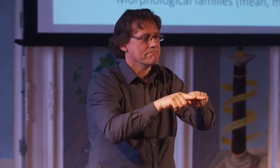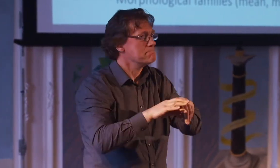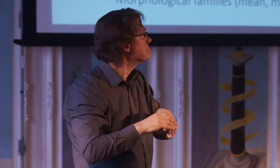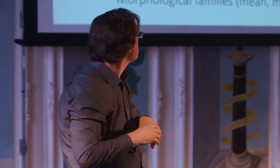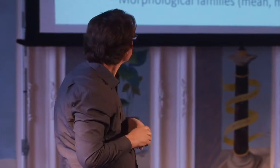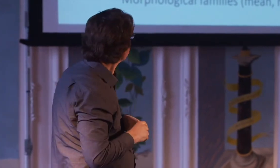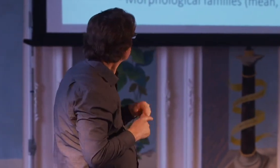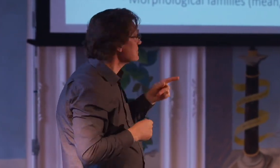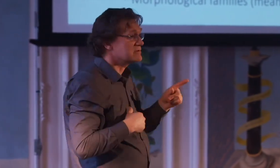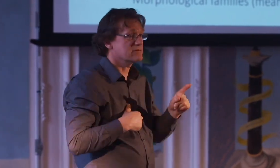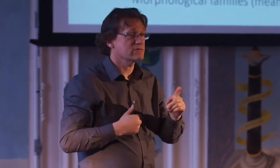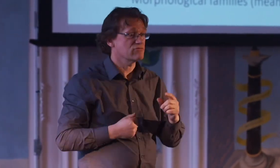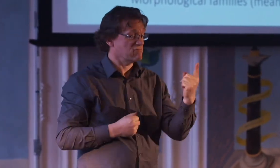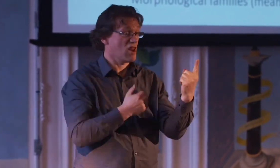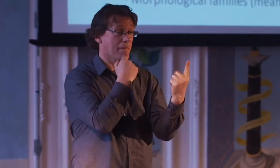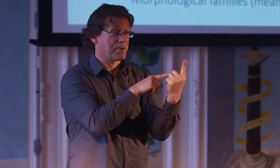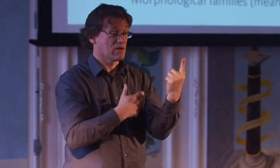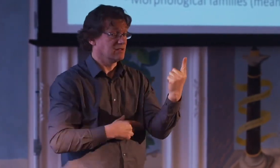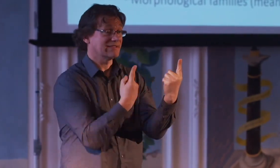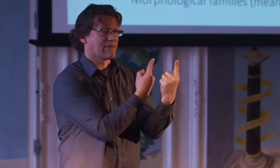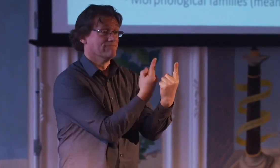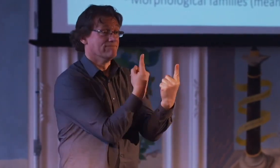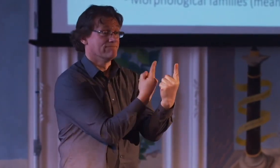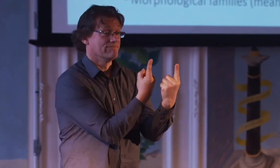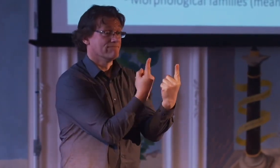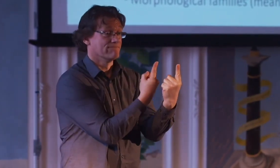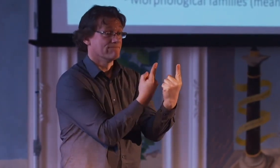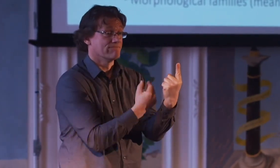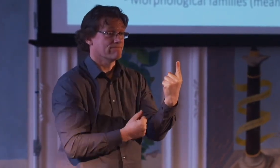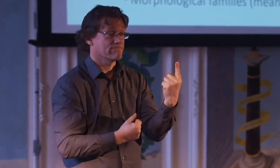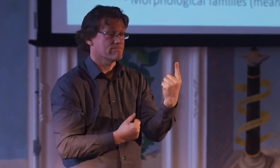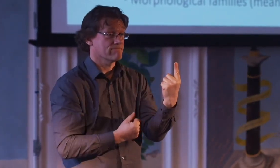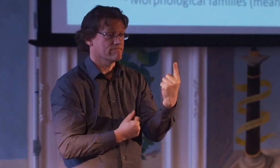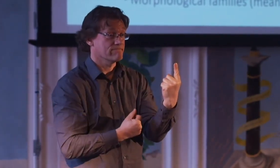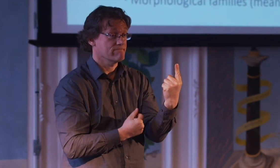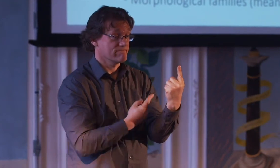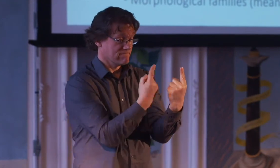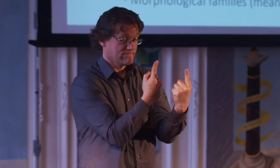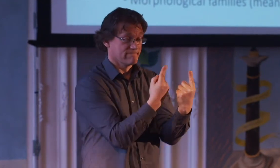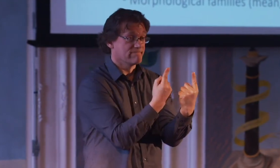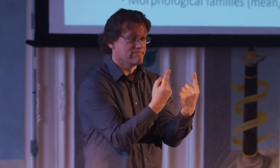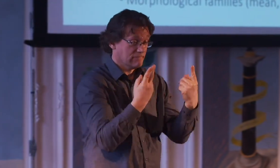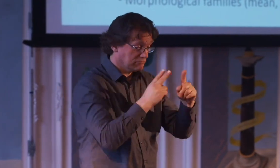We use sign simultaneity. Number itself becomes prime number.